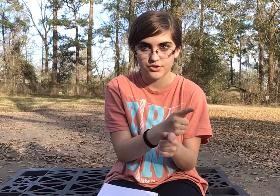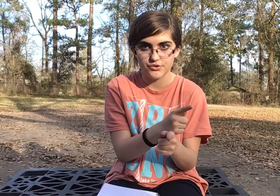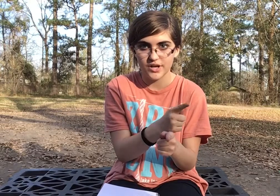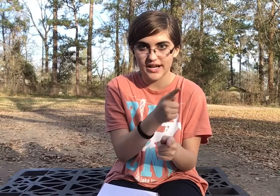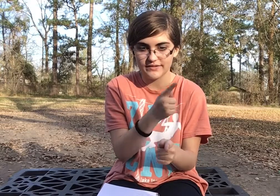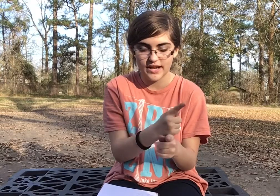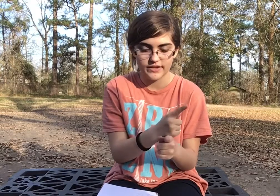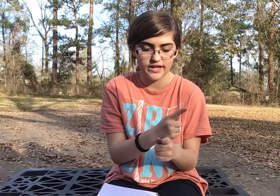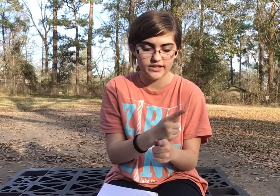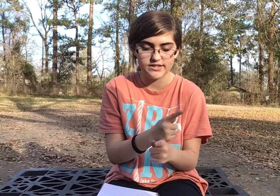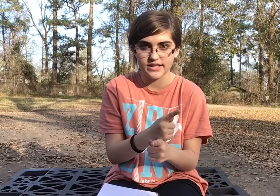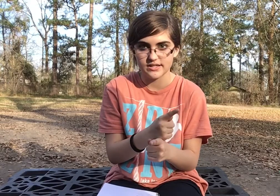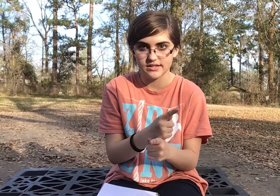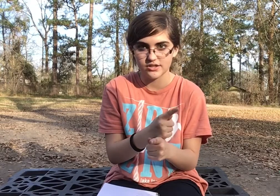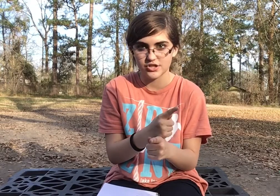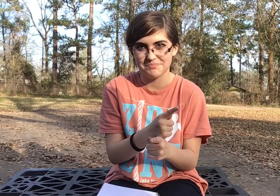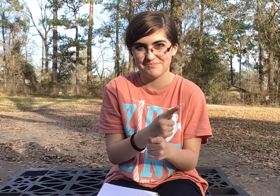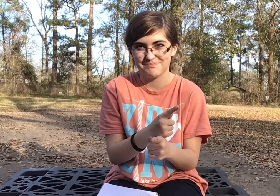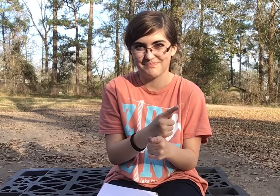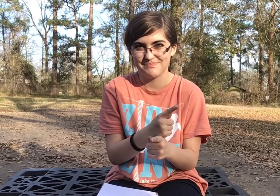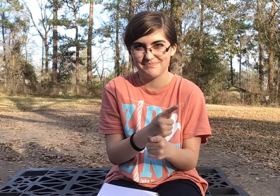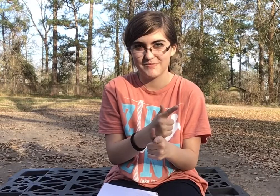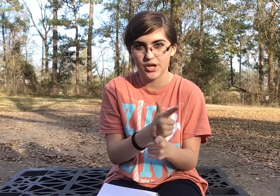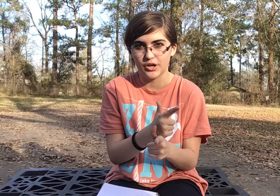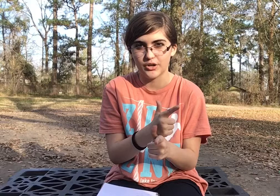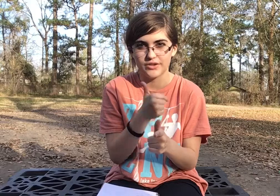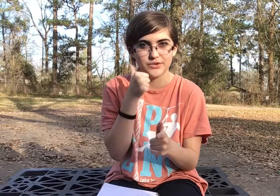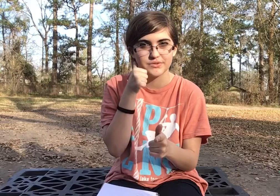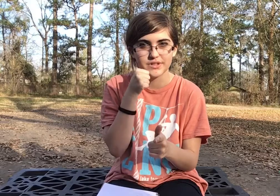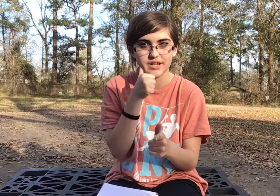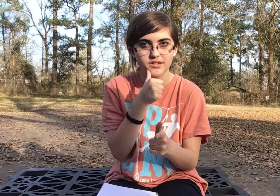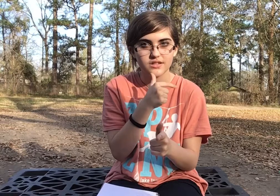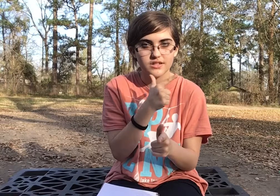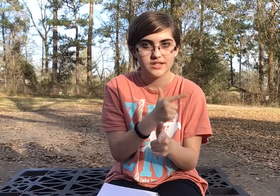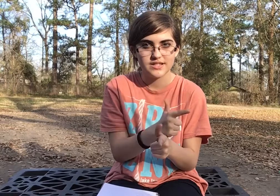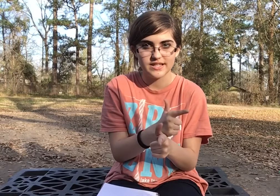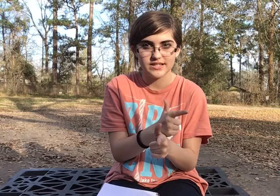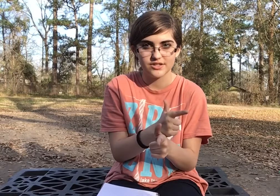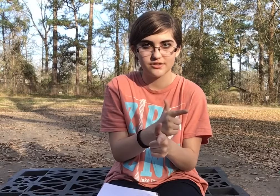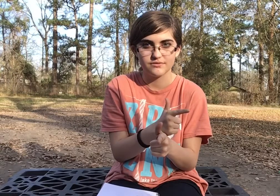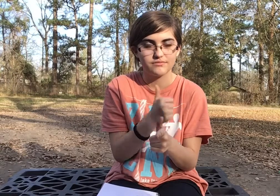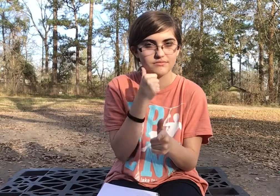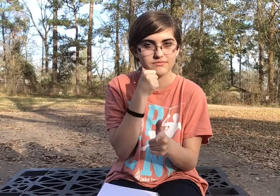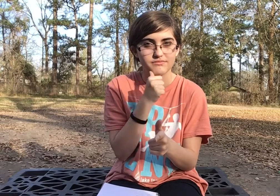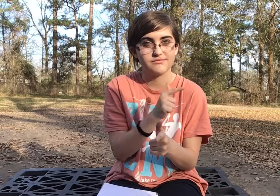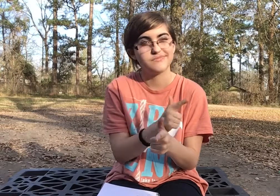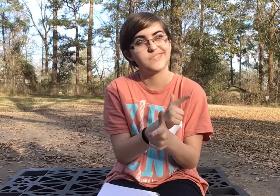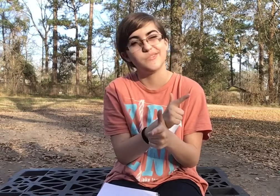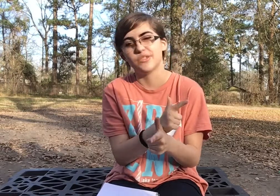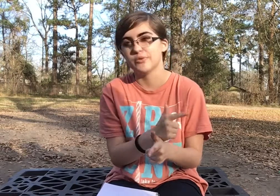do not have to have the handguns, I guess. It could just... No, get you. Yeah. Sister. You know, like right